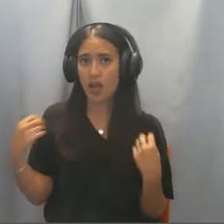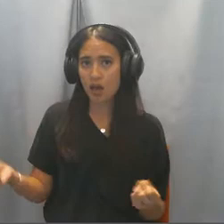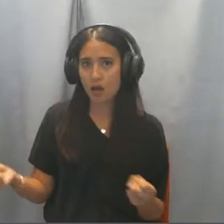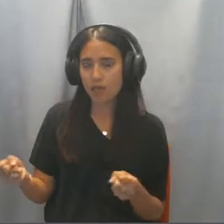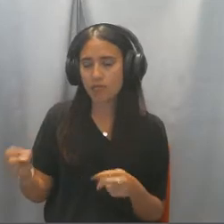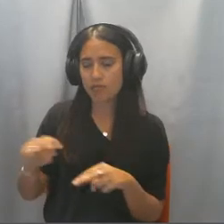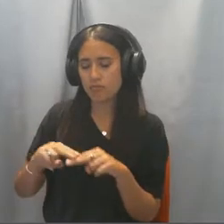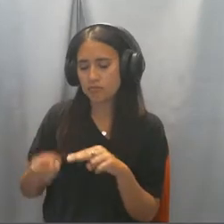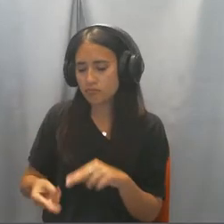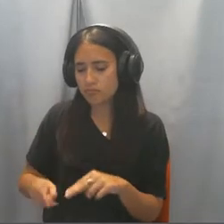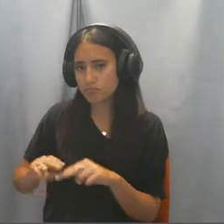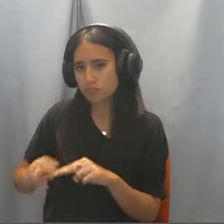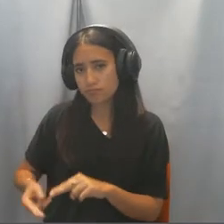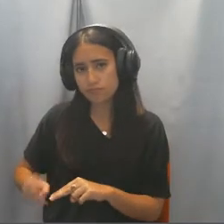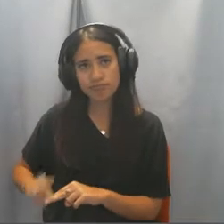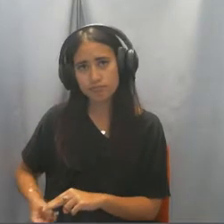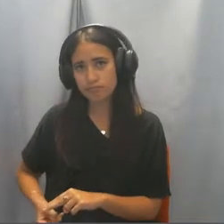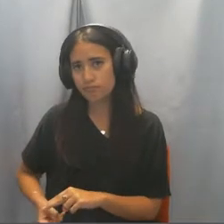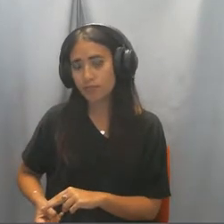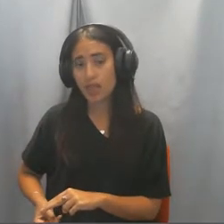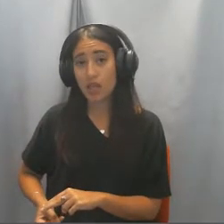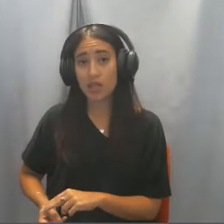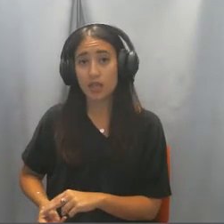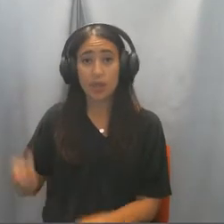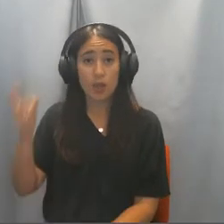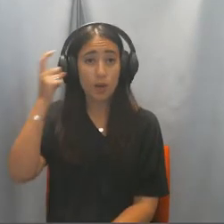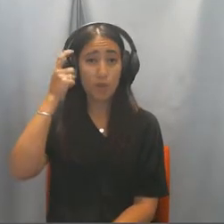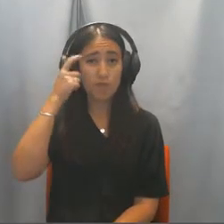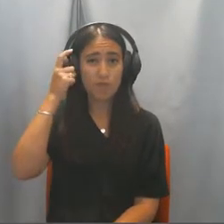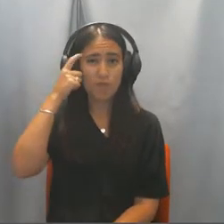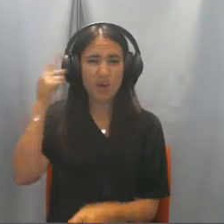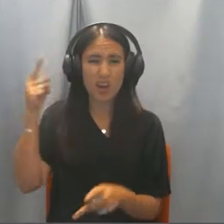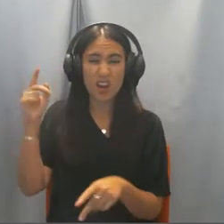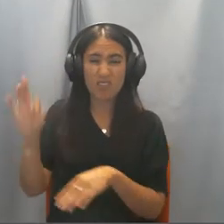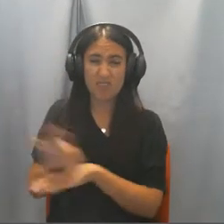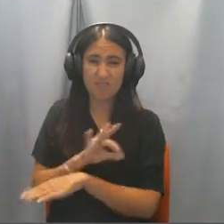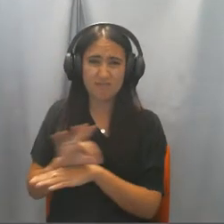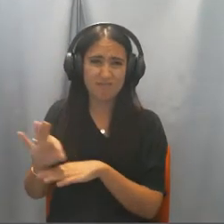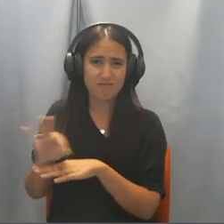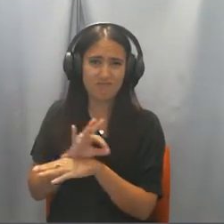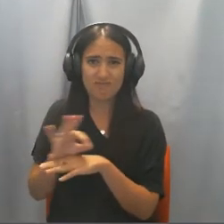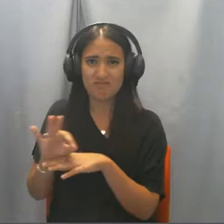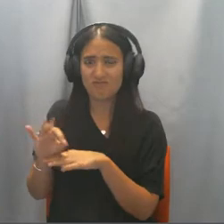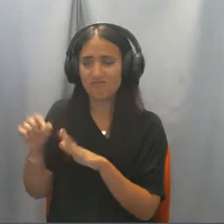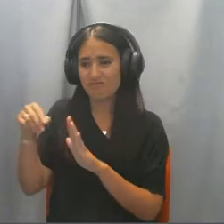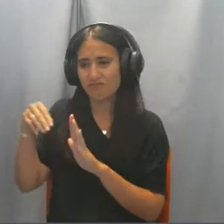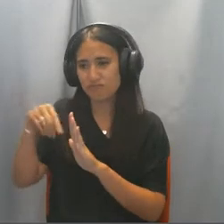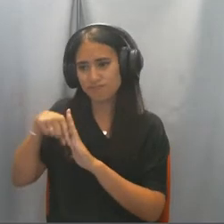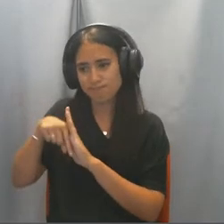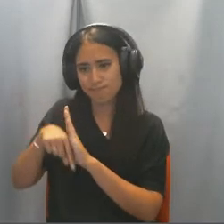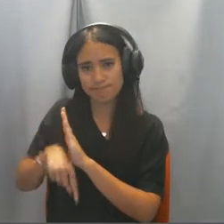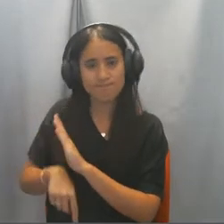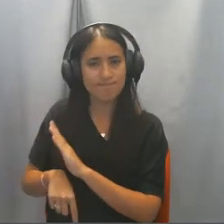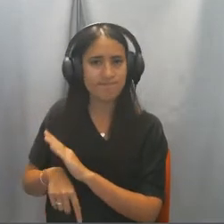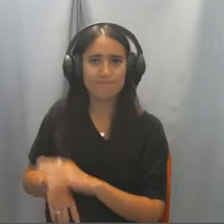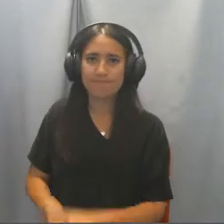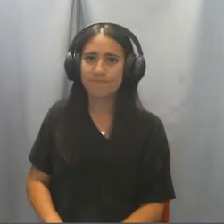in midlife, their brain functioning declines sooner, and they live shorter lives than people who are not